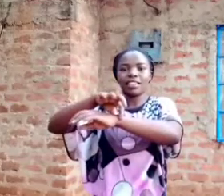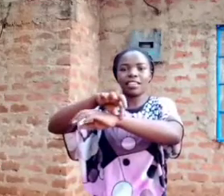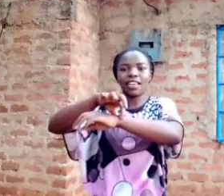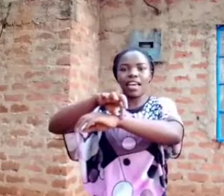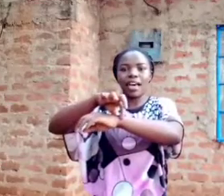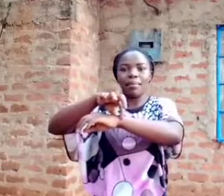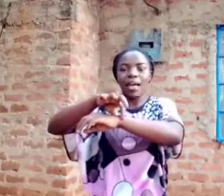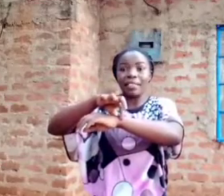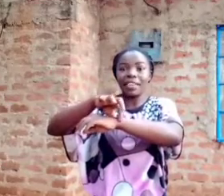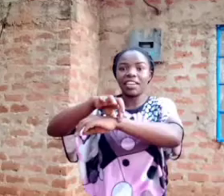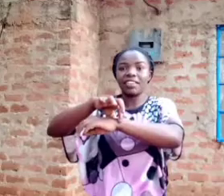the arm at the wrist.